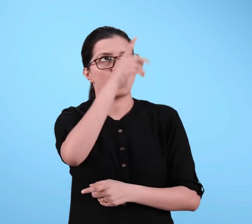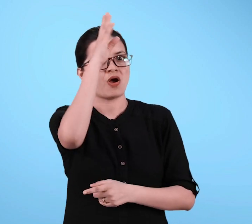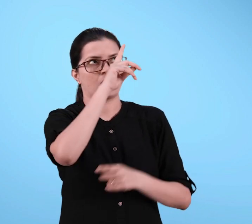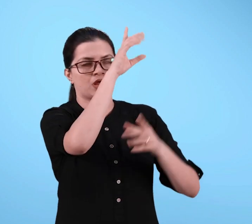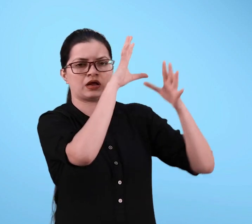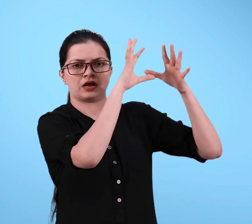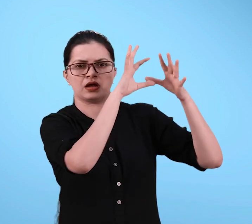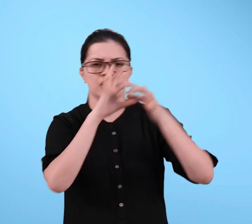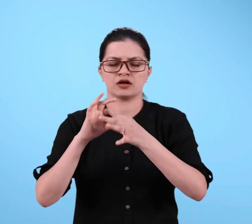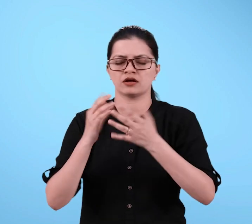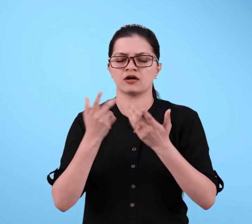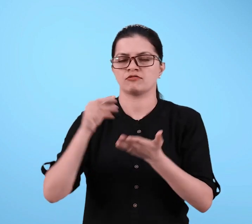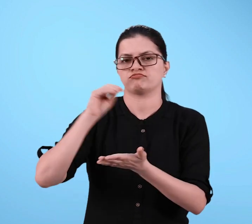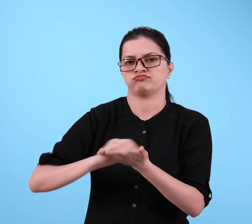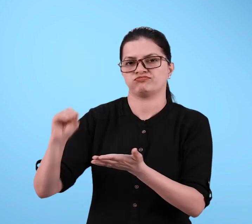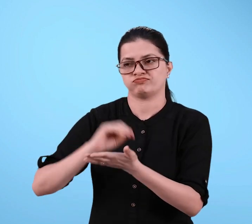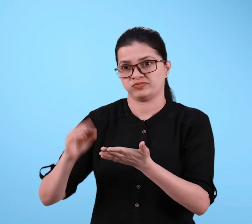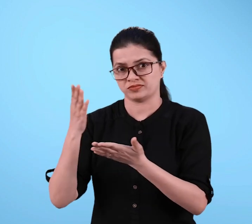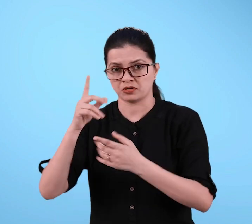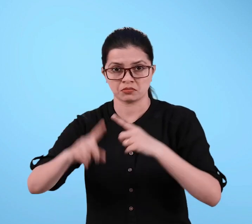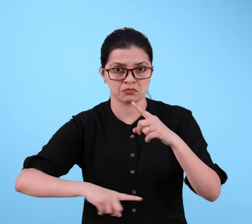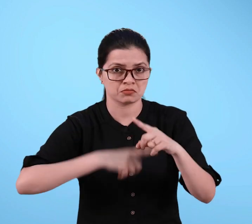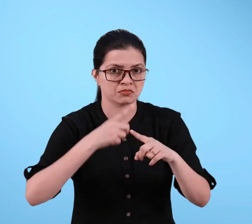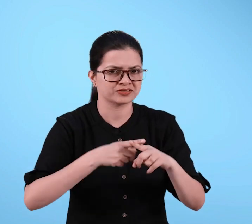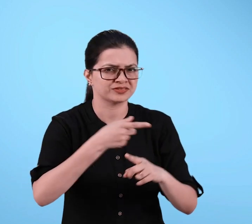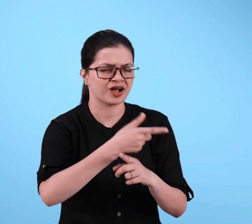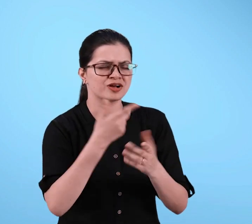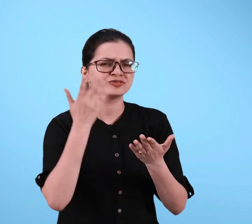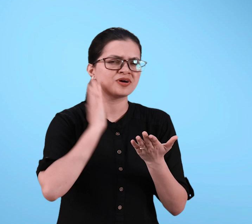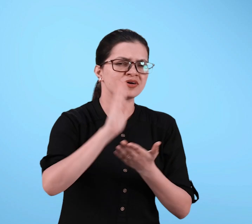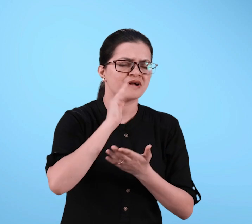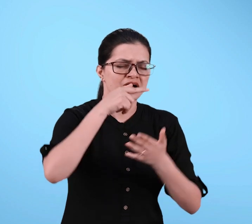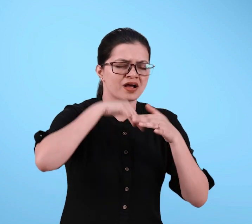and teachings. Find out about his life and teachings.